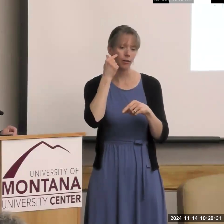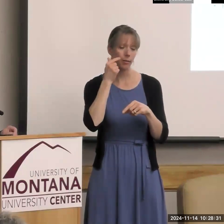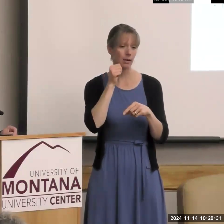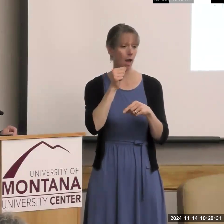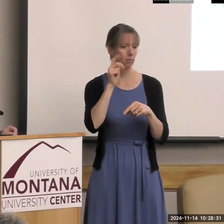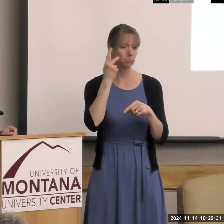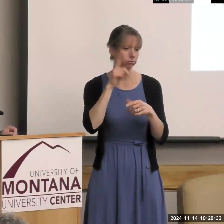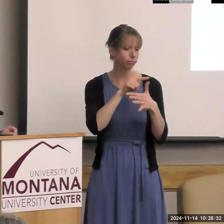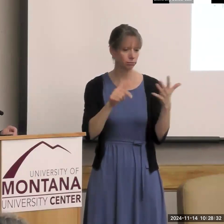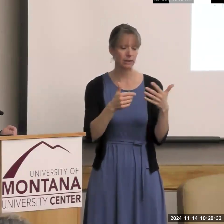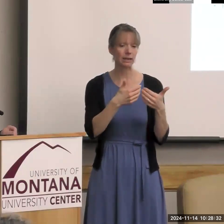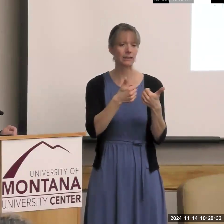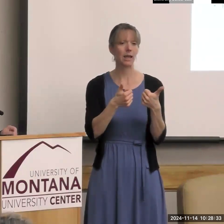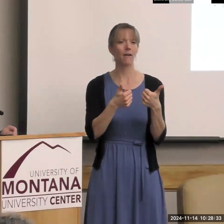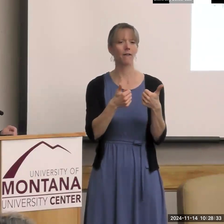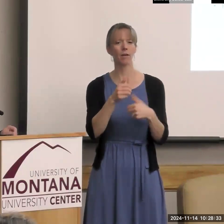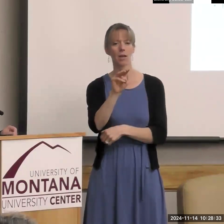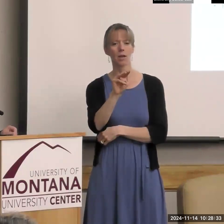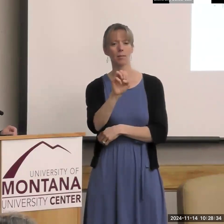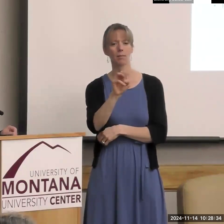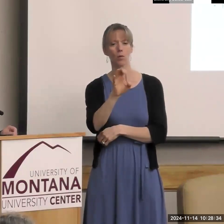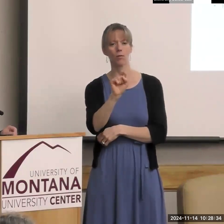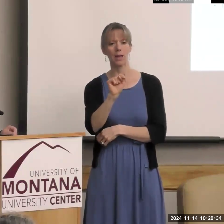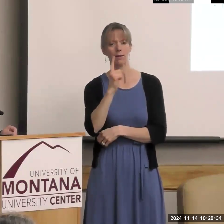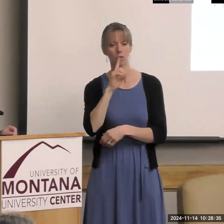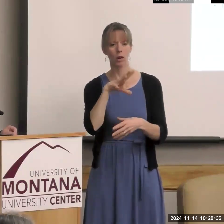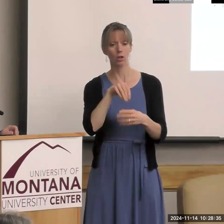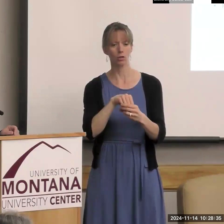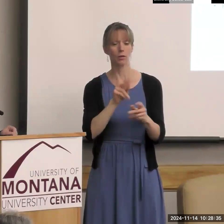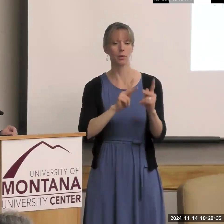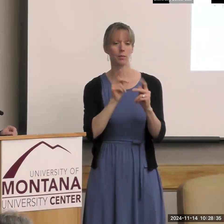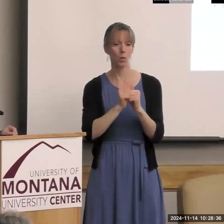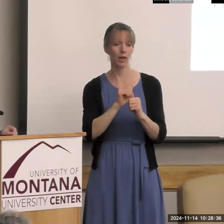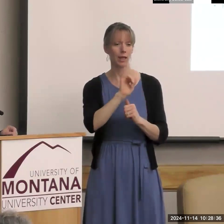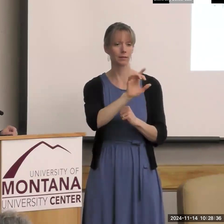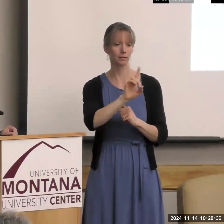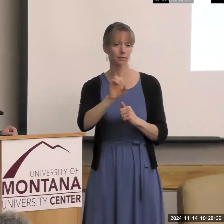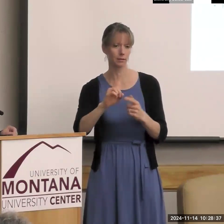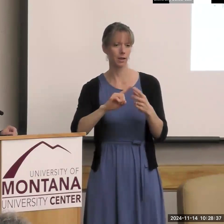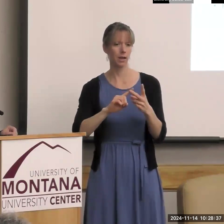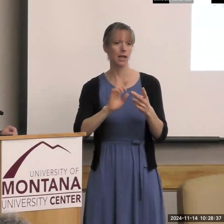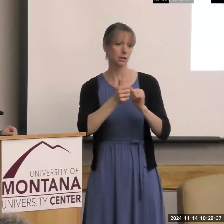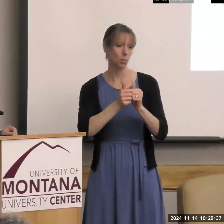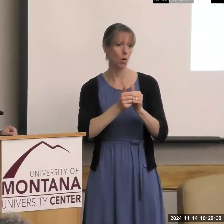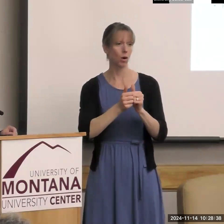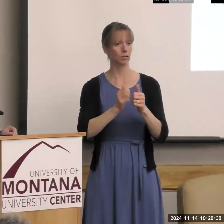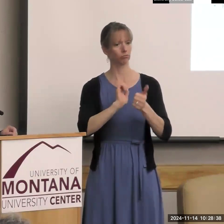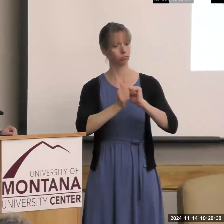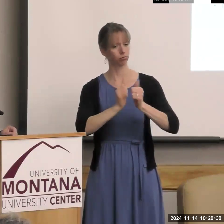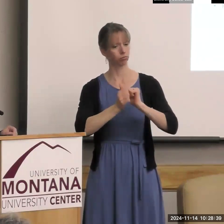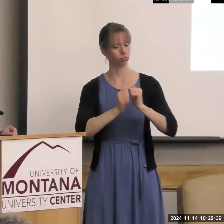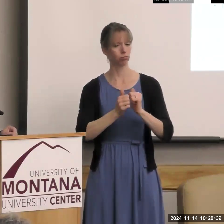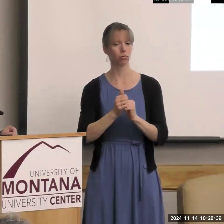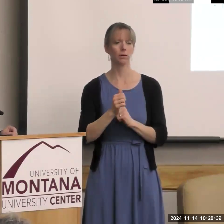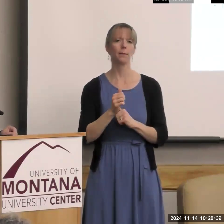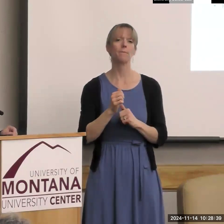It describes itself as a movement for inclusion of people with intellectual and developmental disabilities through sport and competition. And that's